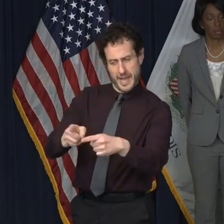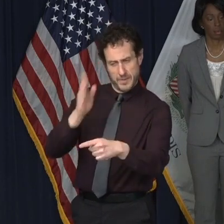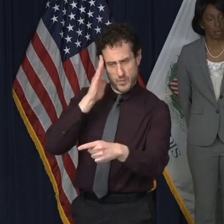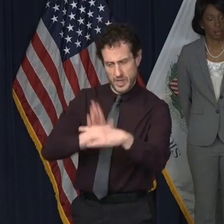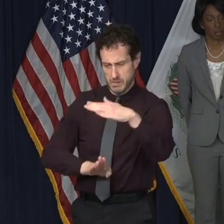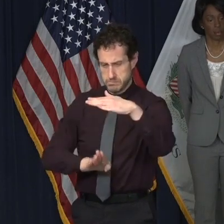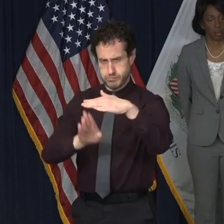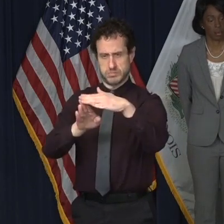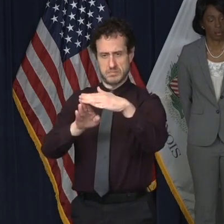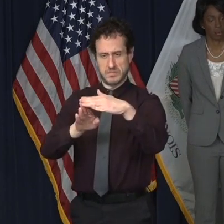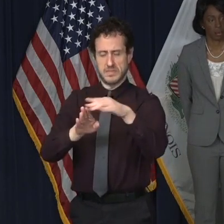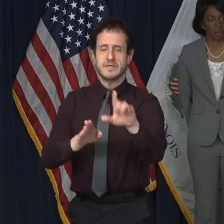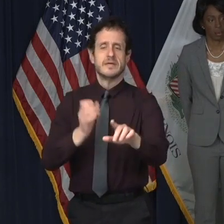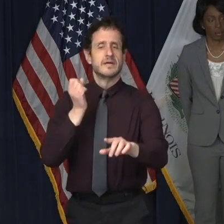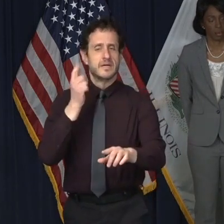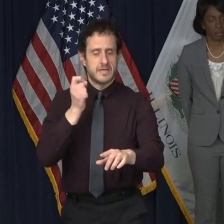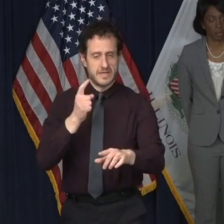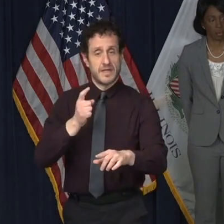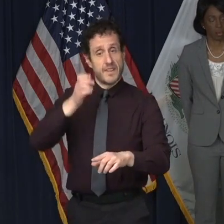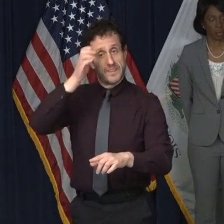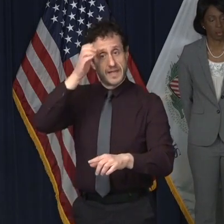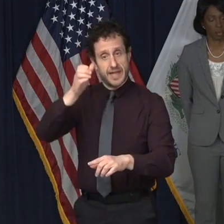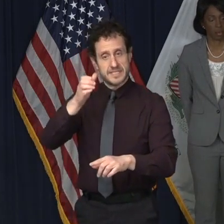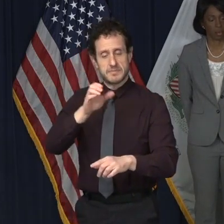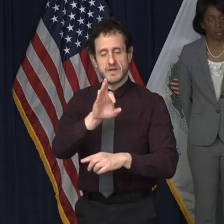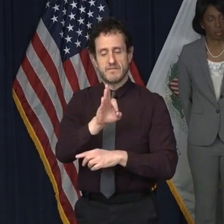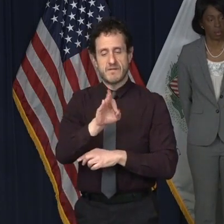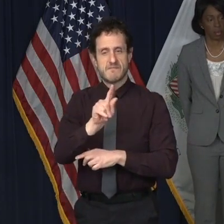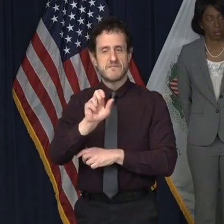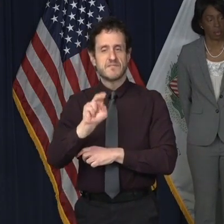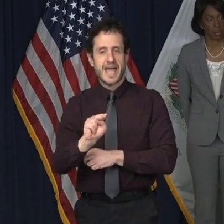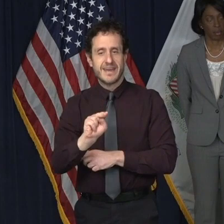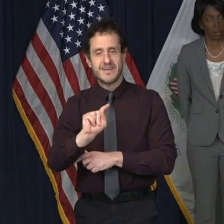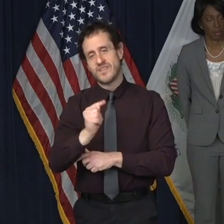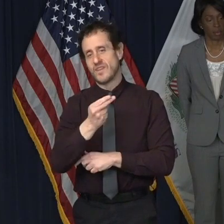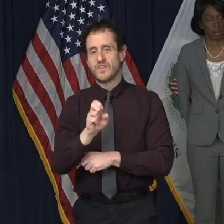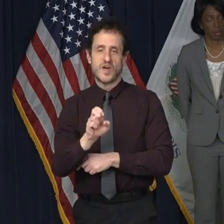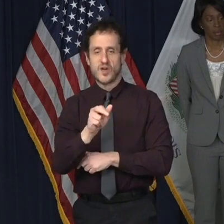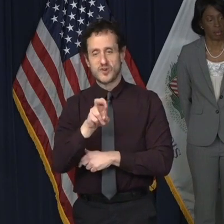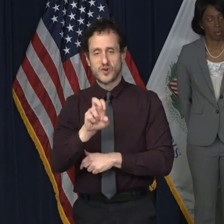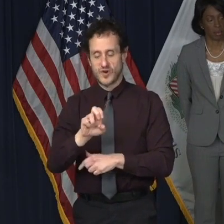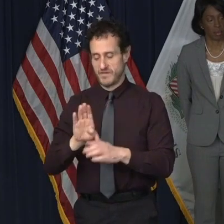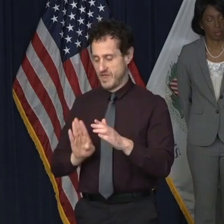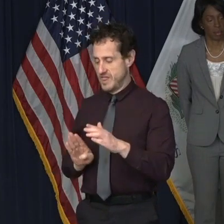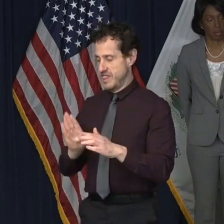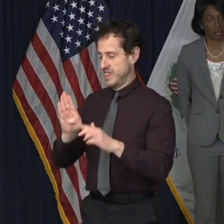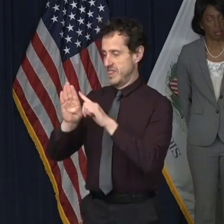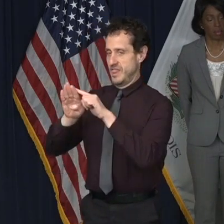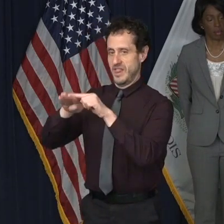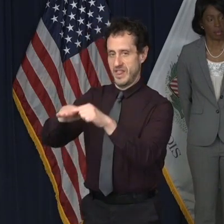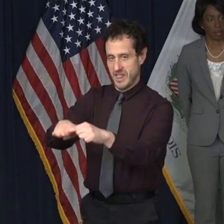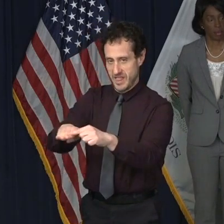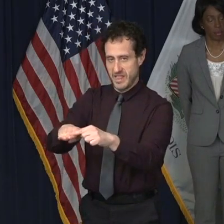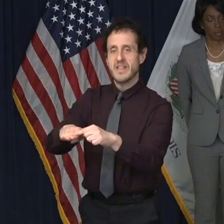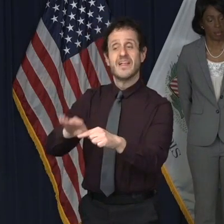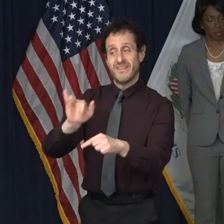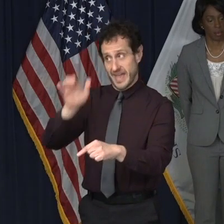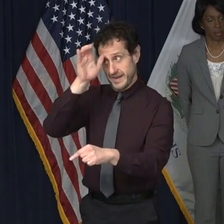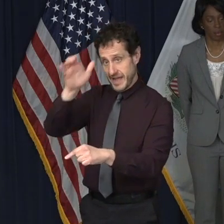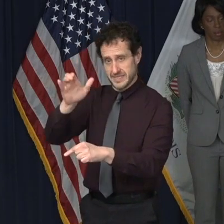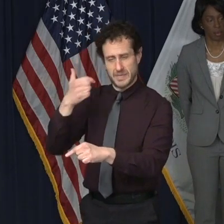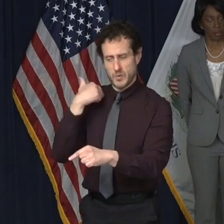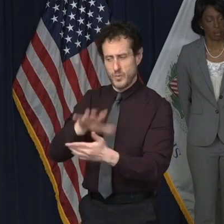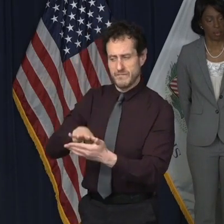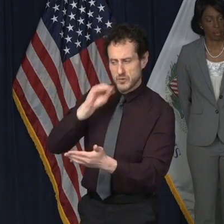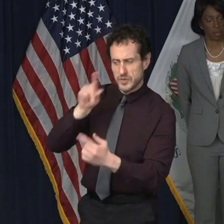the curve only just entered our common vocabulary in the last few months, and it's really crucial to understand